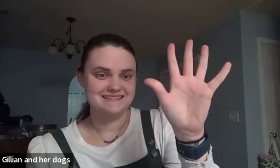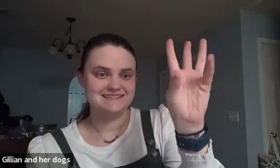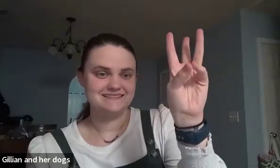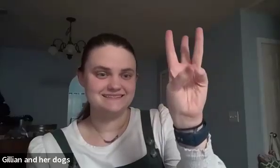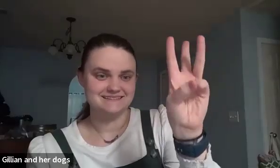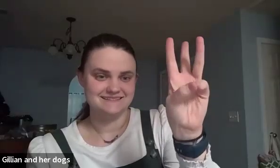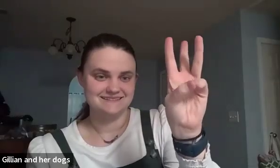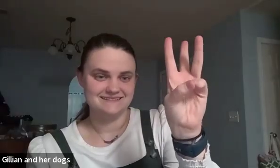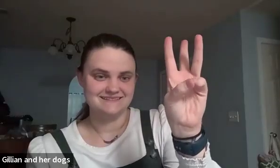6,